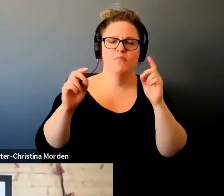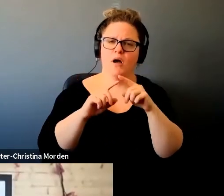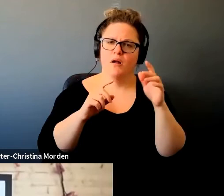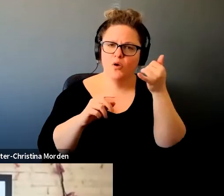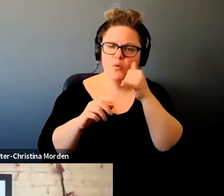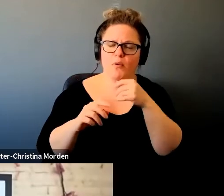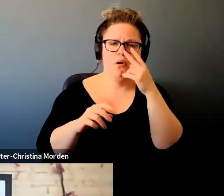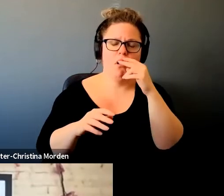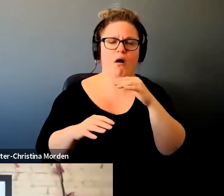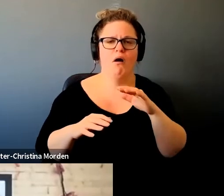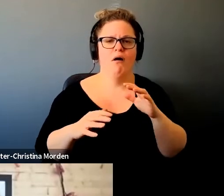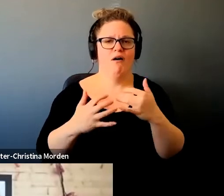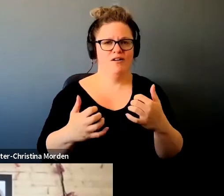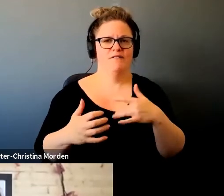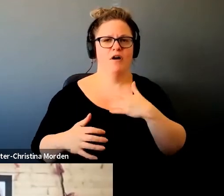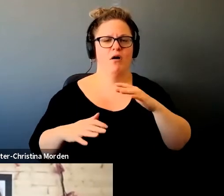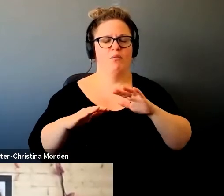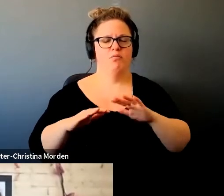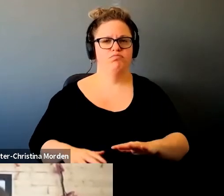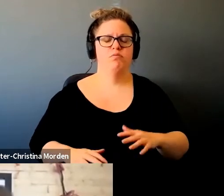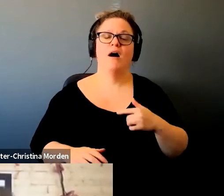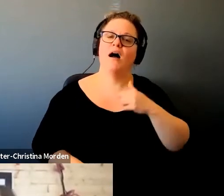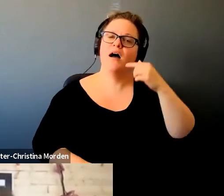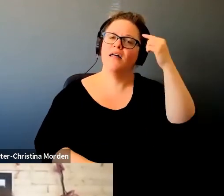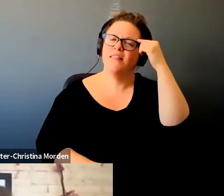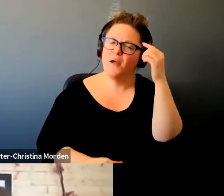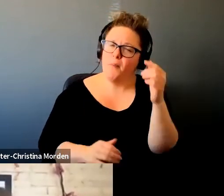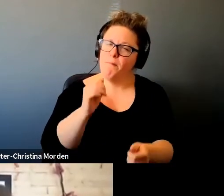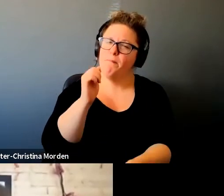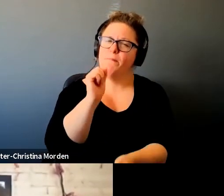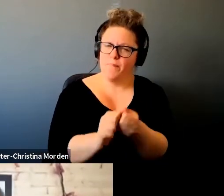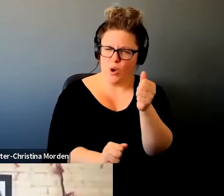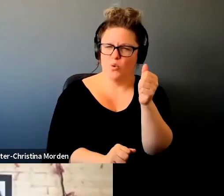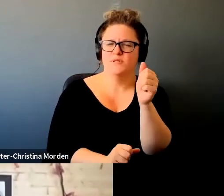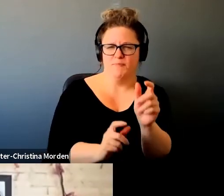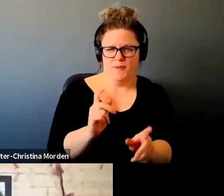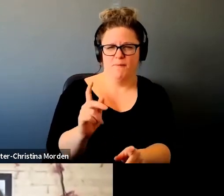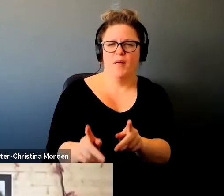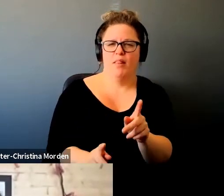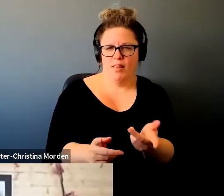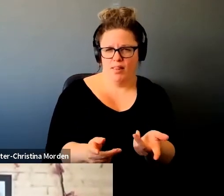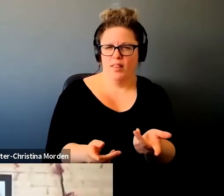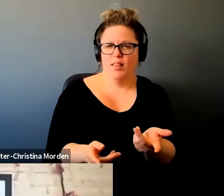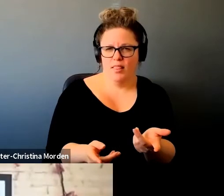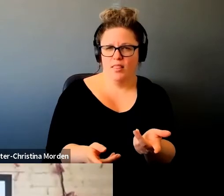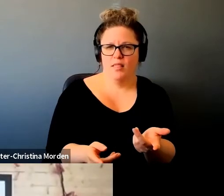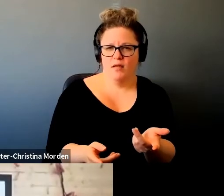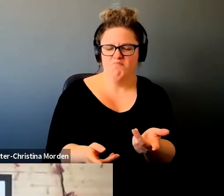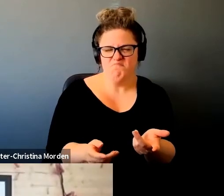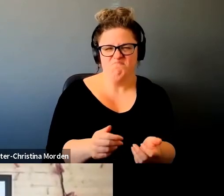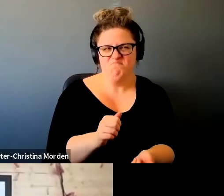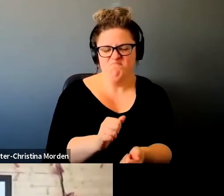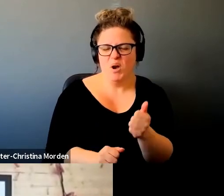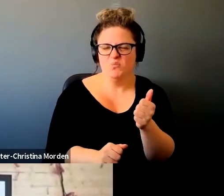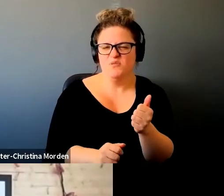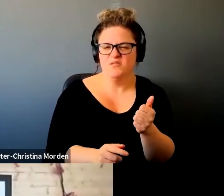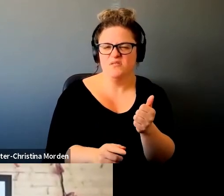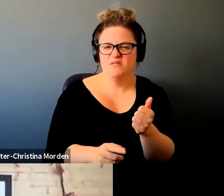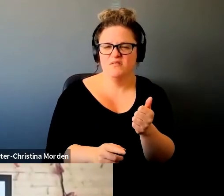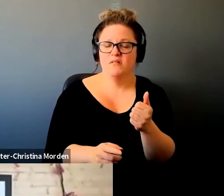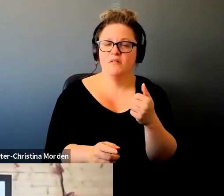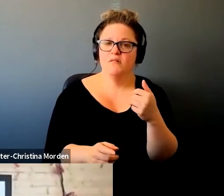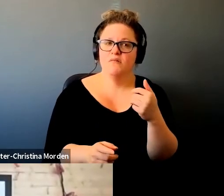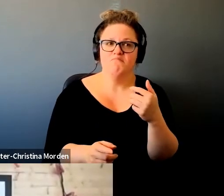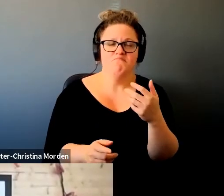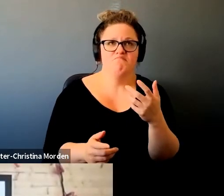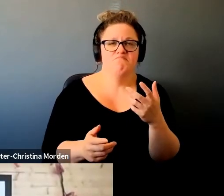think that the vast majority of people have something that they feel about themselves or a situation